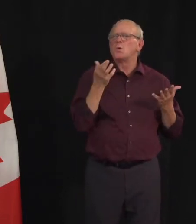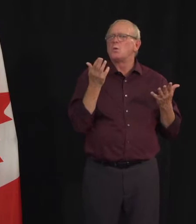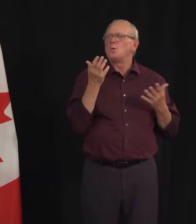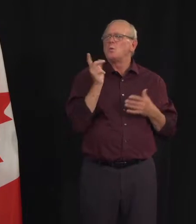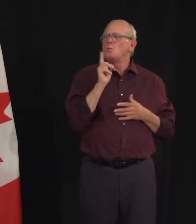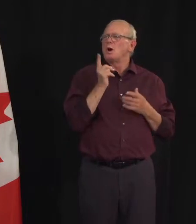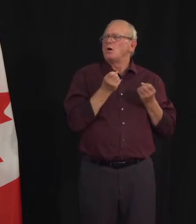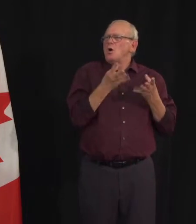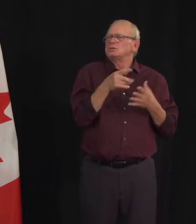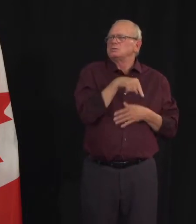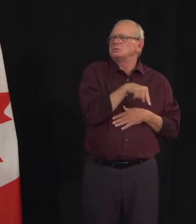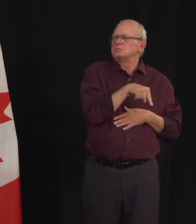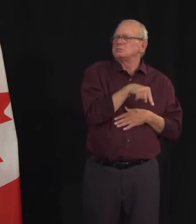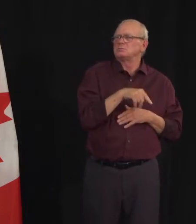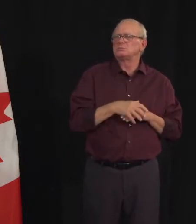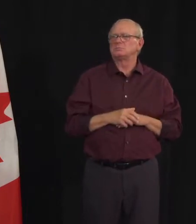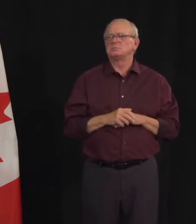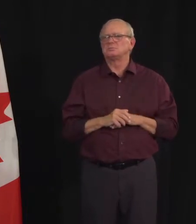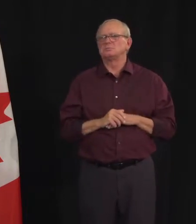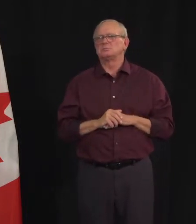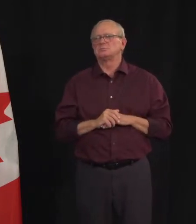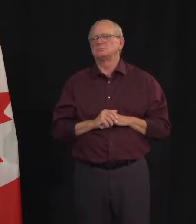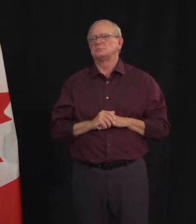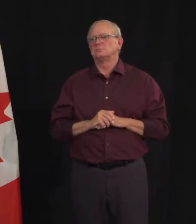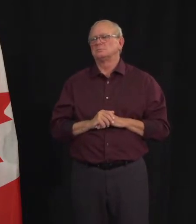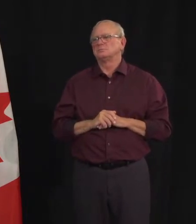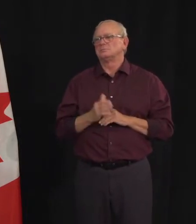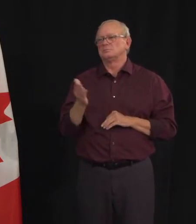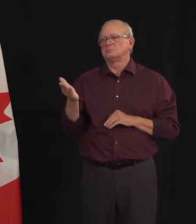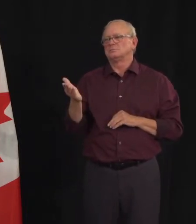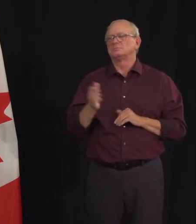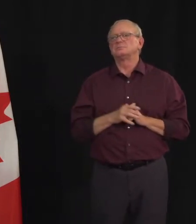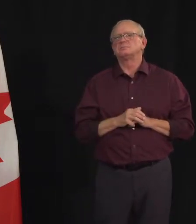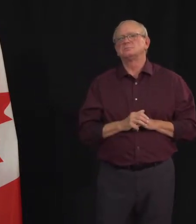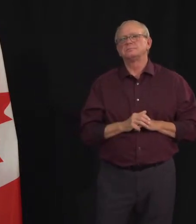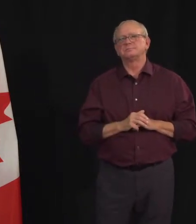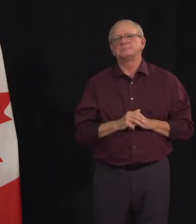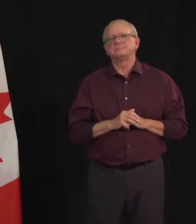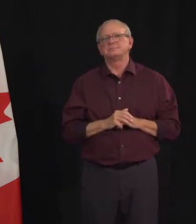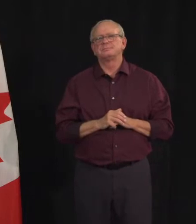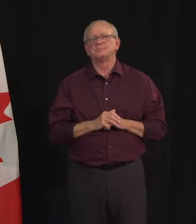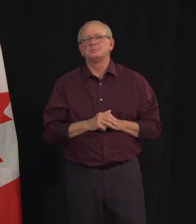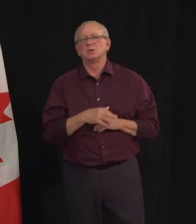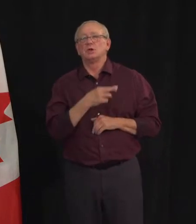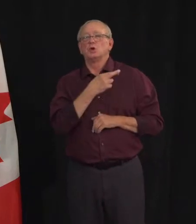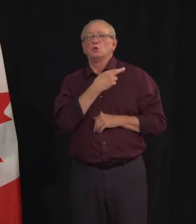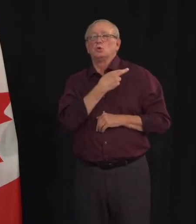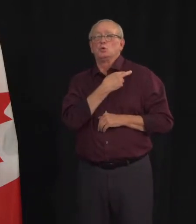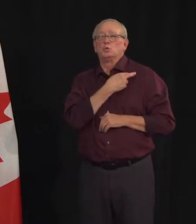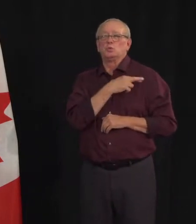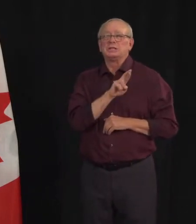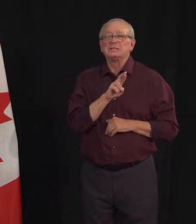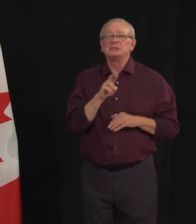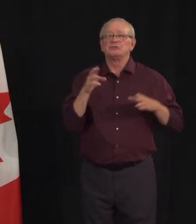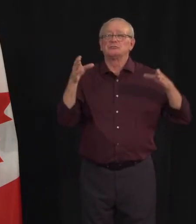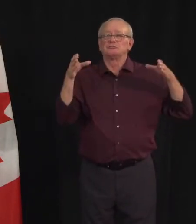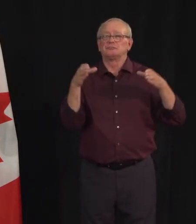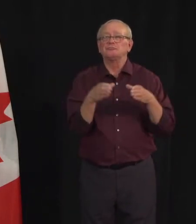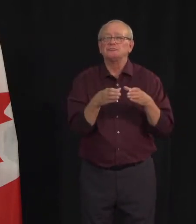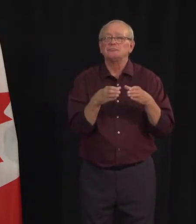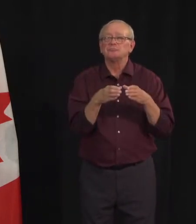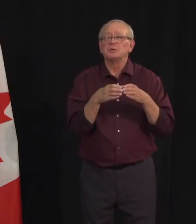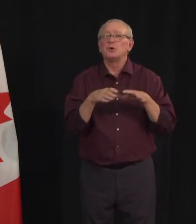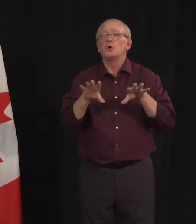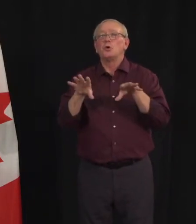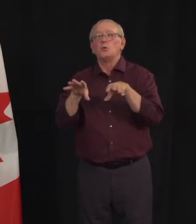With respect to the question about the difference between a religious service and a wedding or a funeral, that difference